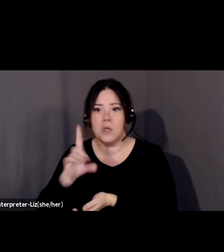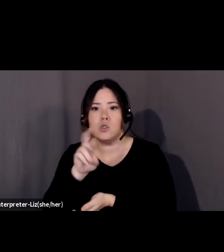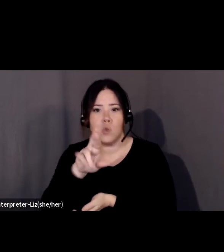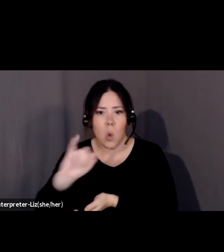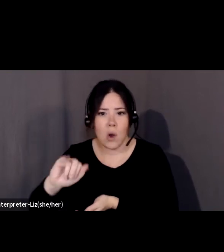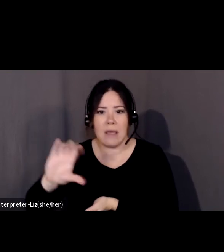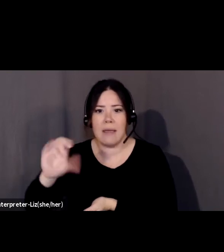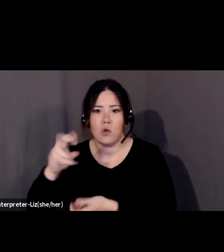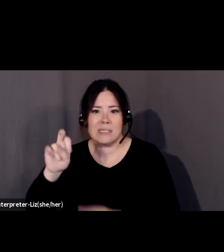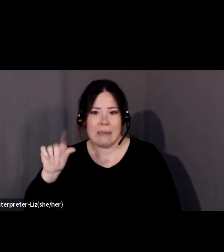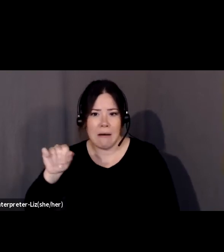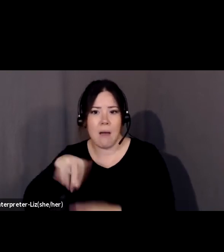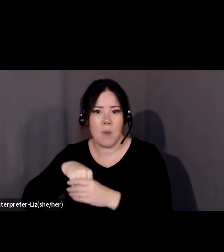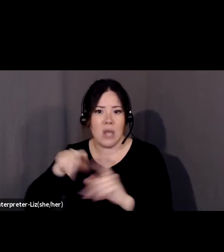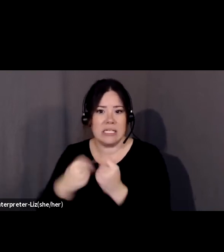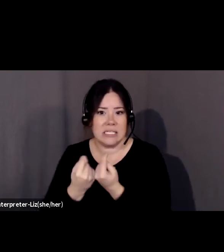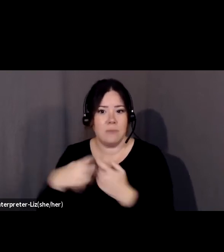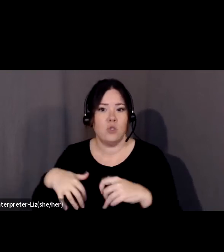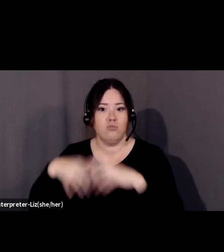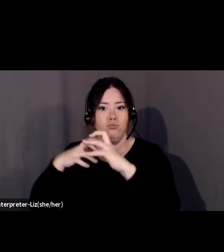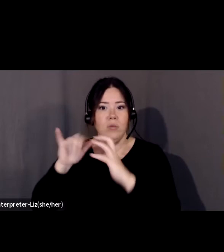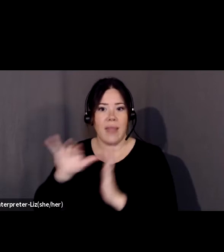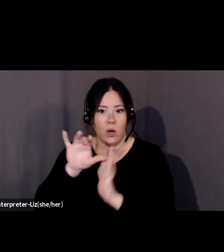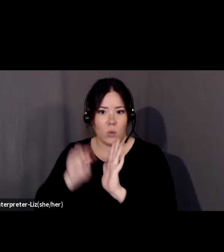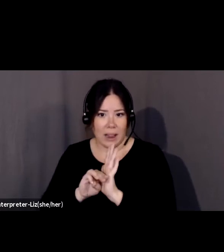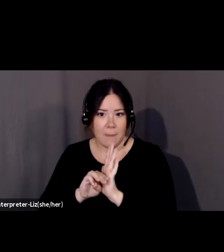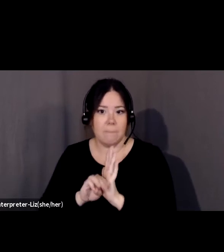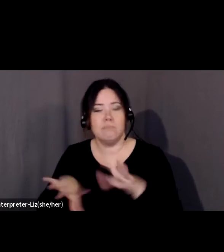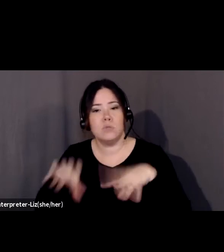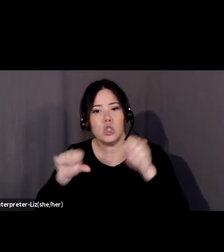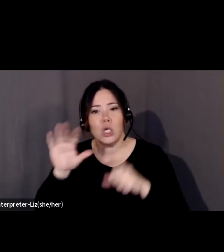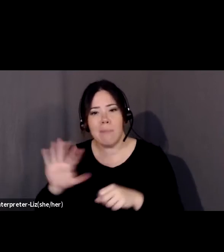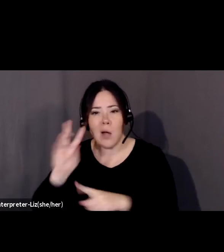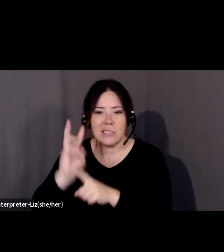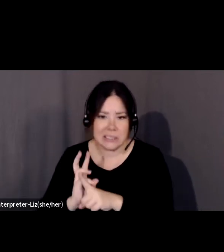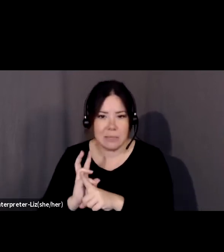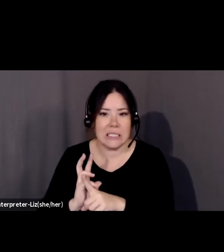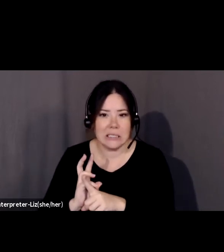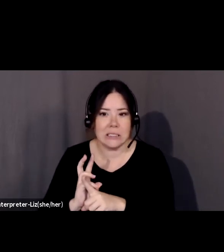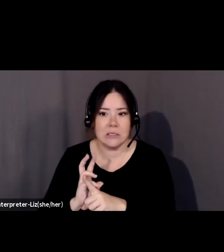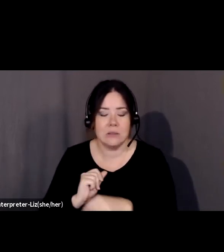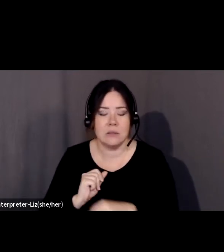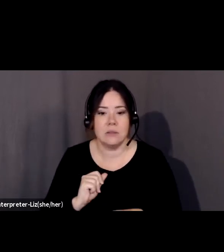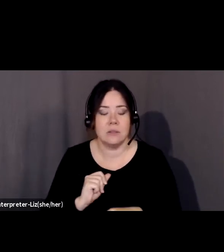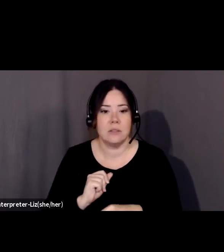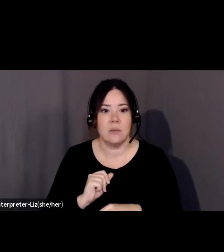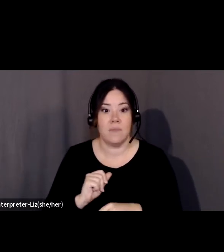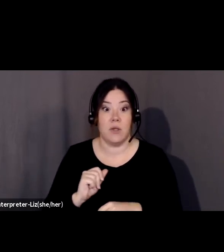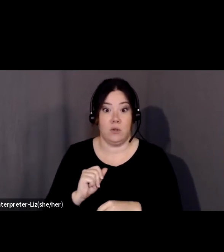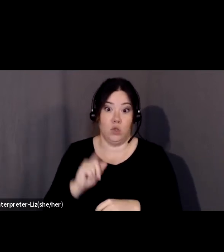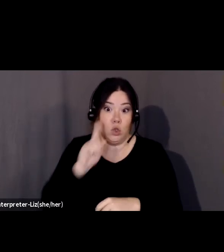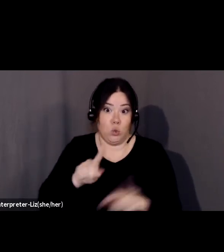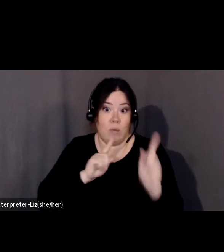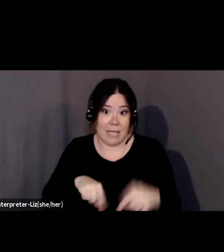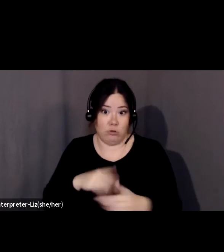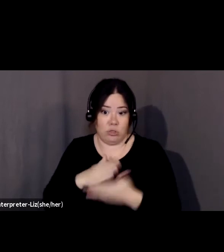build this curriculum, and we built it over the course of about 6 months. And to answer some of those questions, because just like you